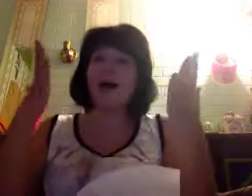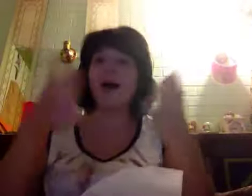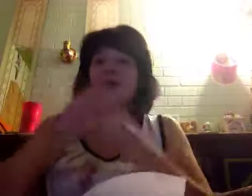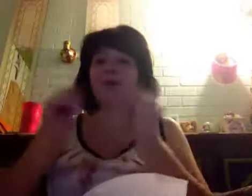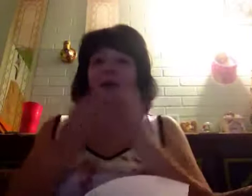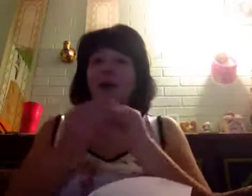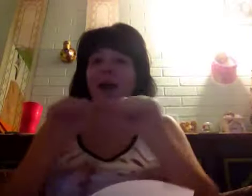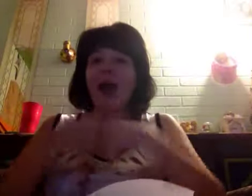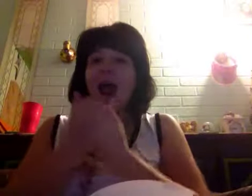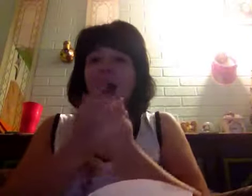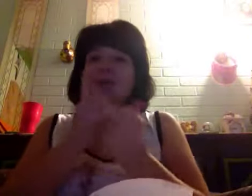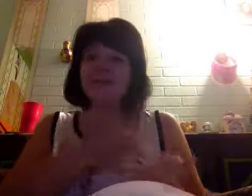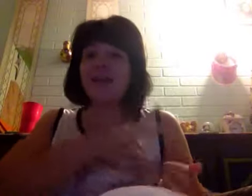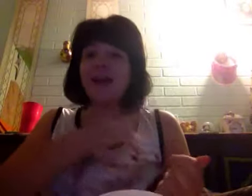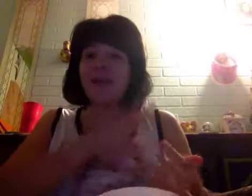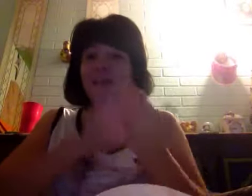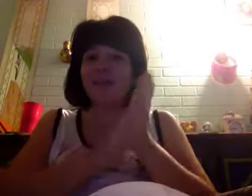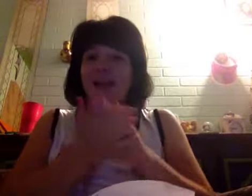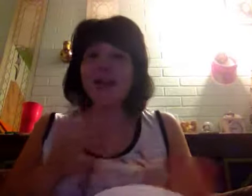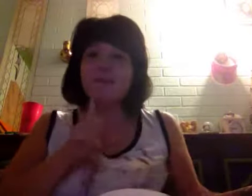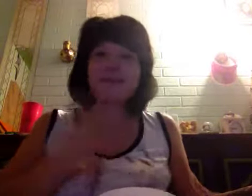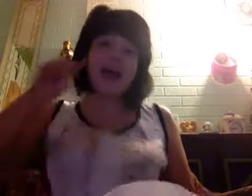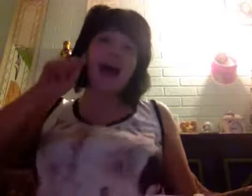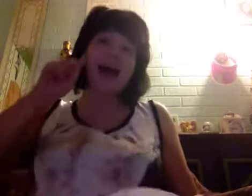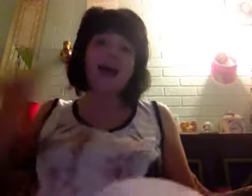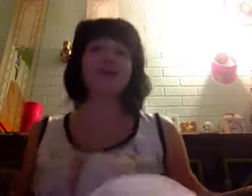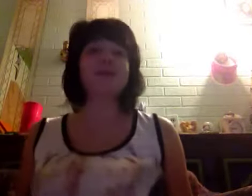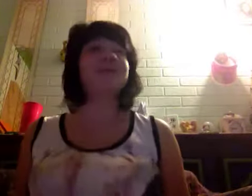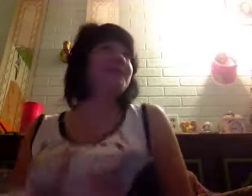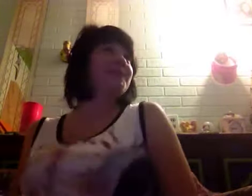The story how Stephen became dead.